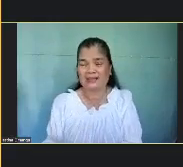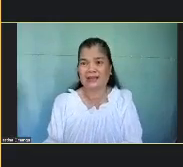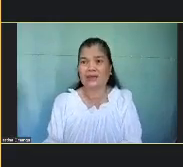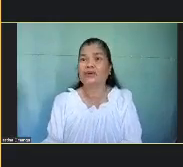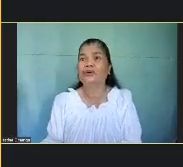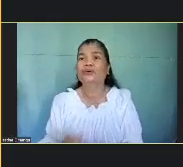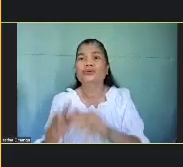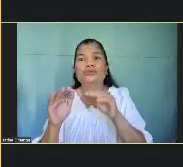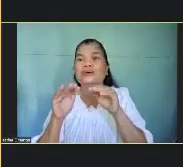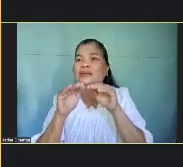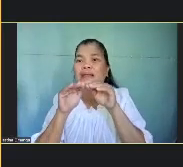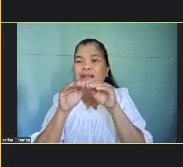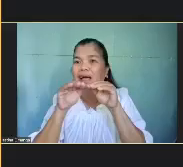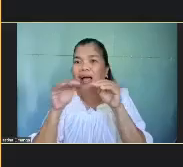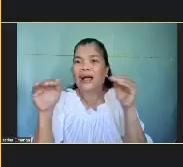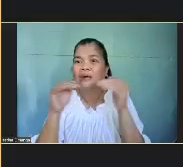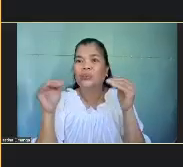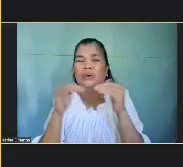right.